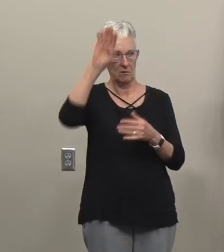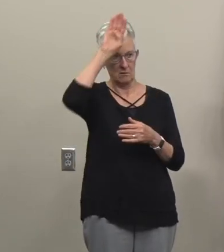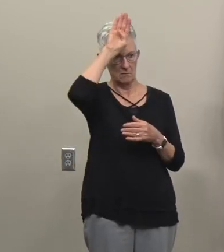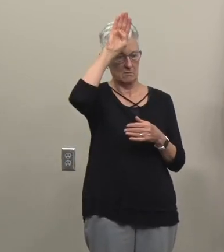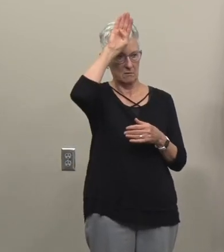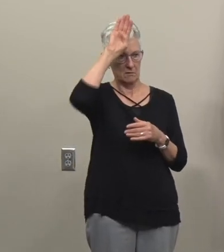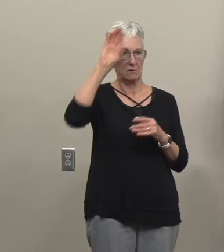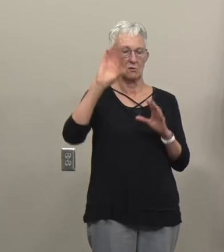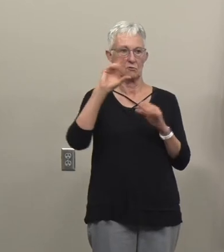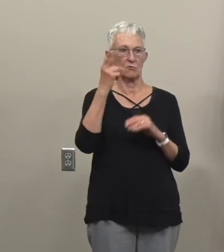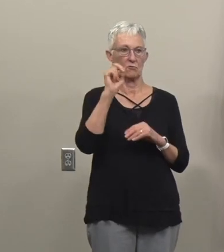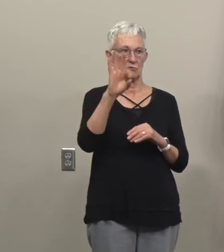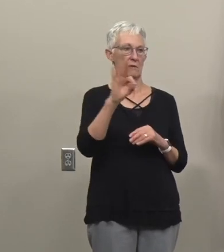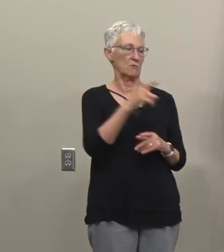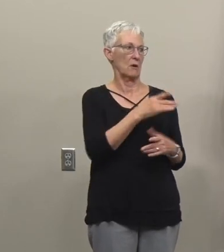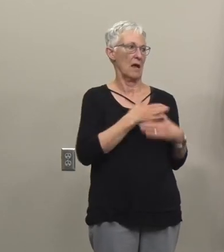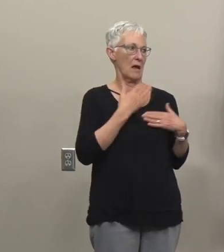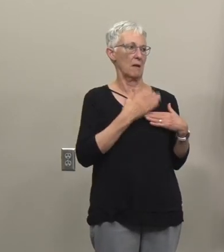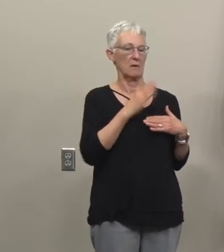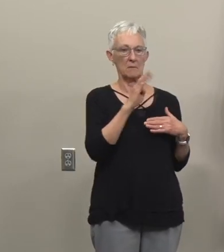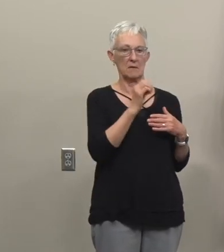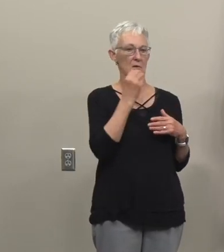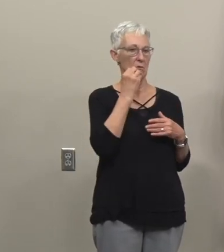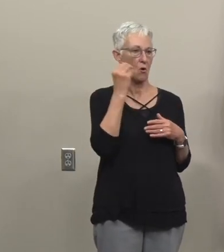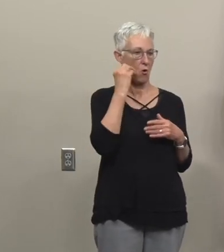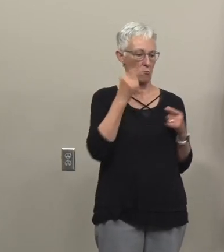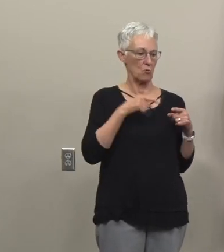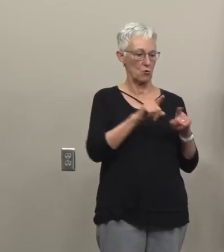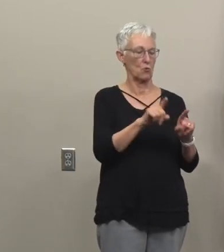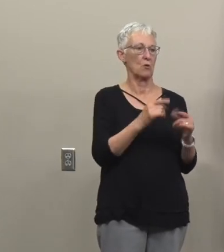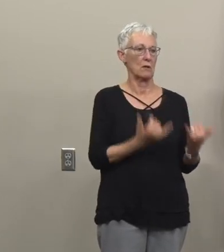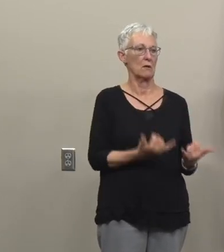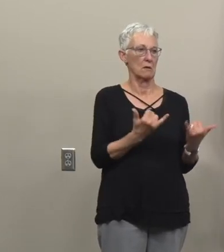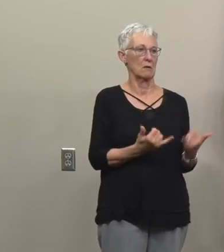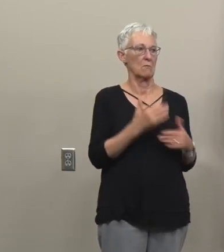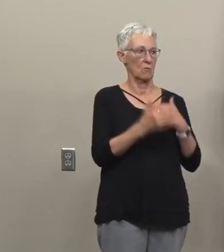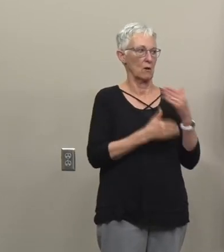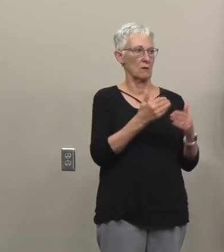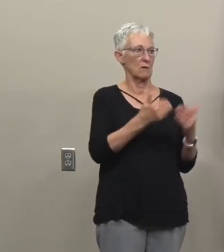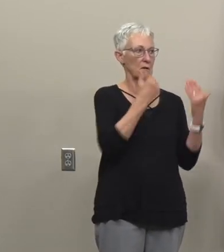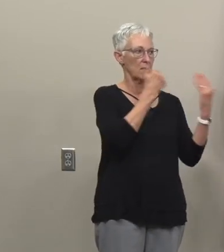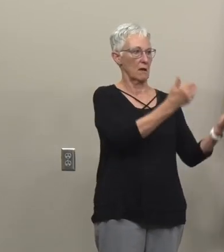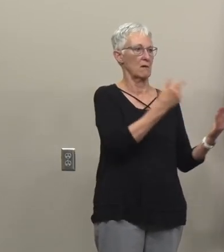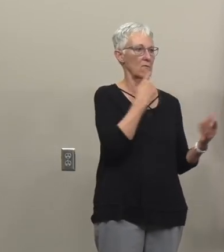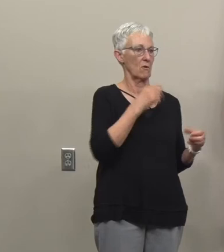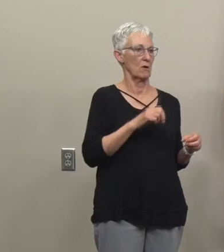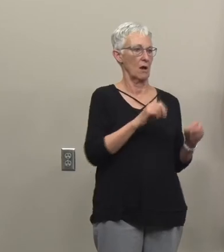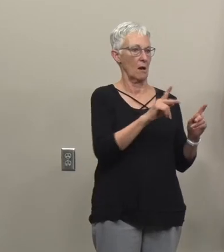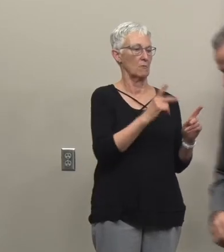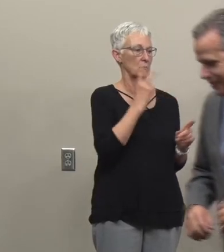in home with LFR to help during this process. So thank you, Mayor, for the opportunity, and we'll see you in July.